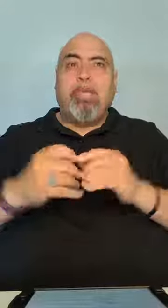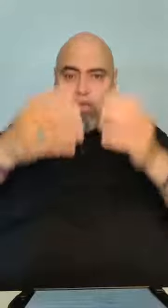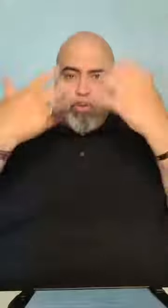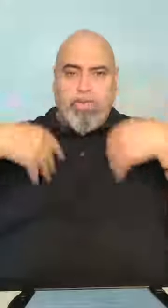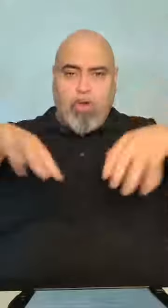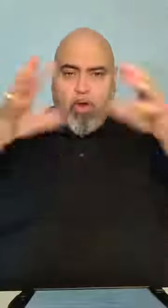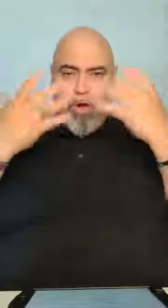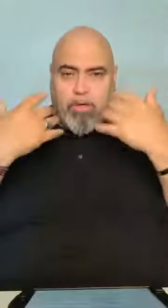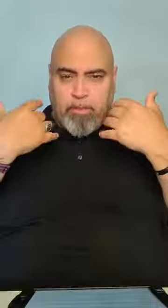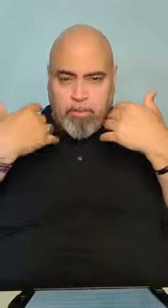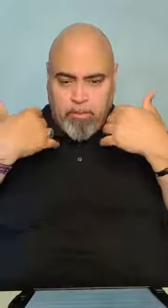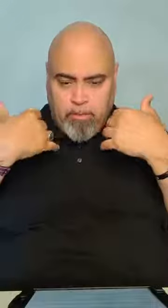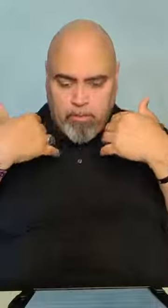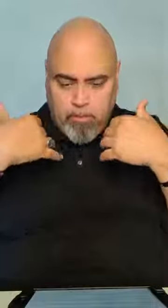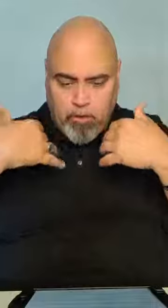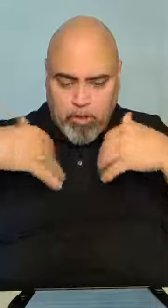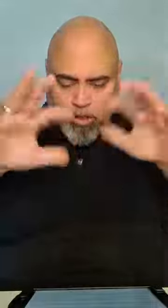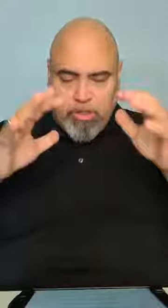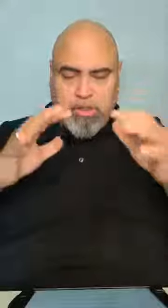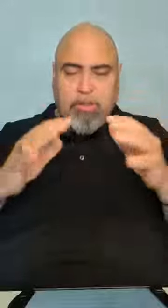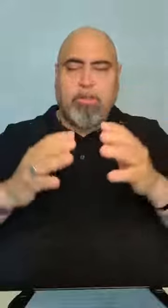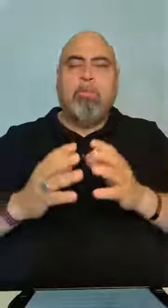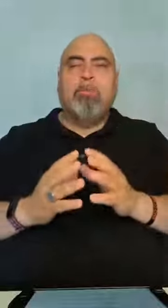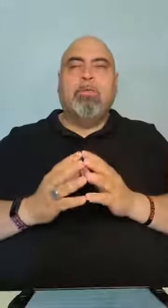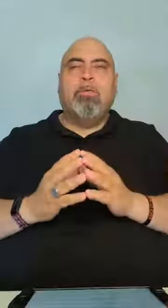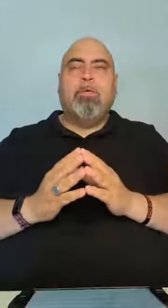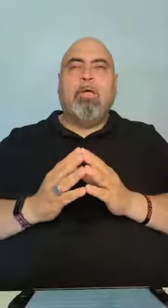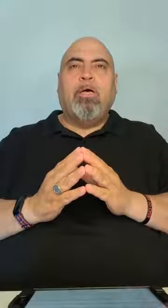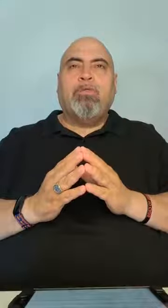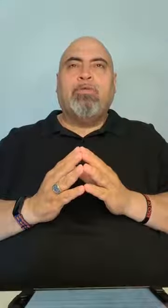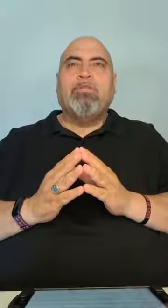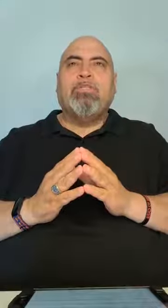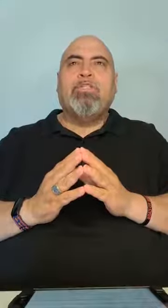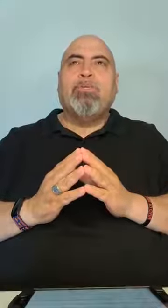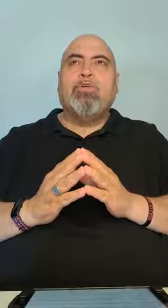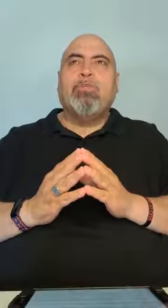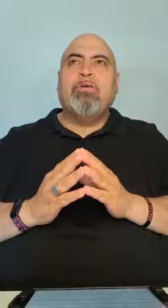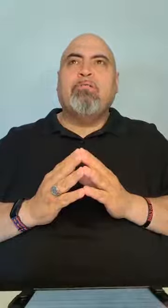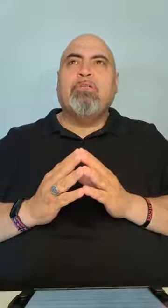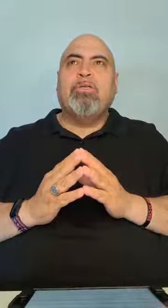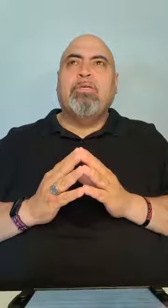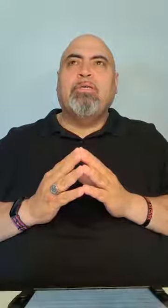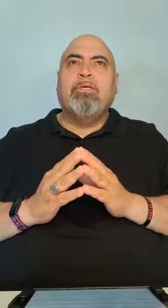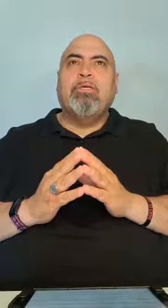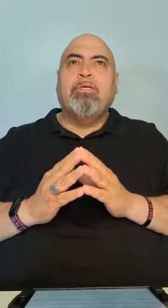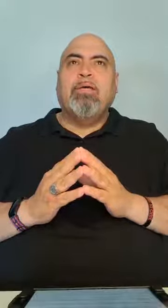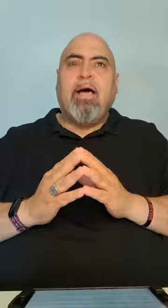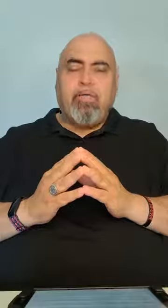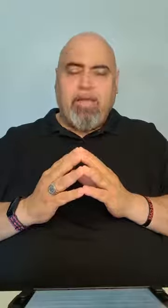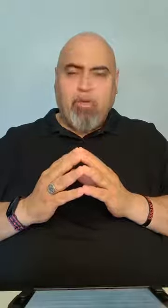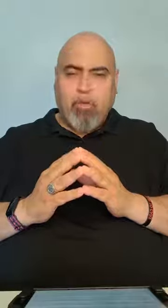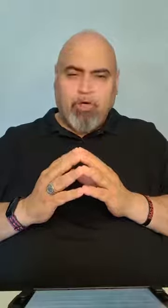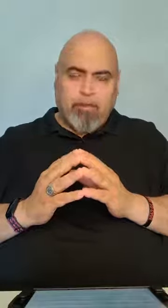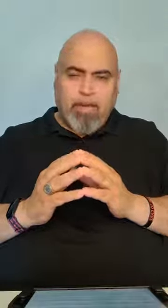Because we are judging others in terms of how they worship,